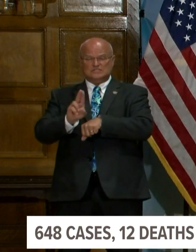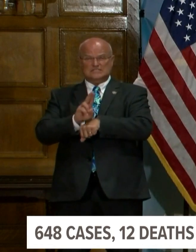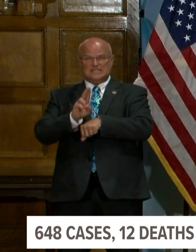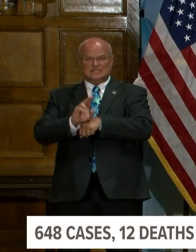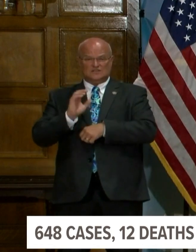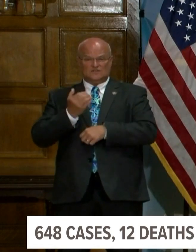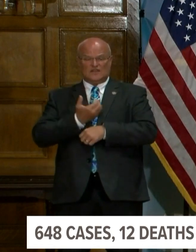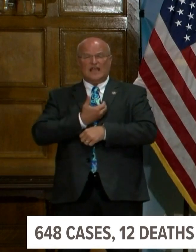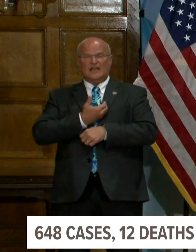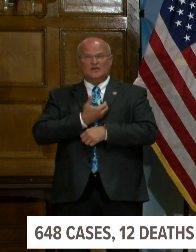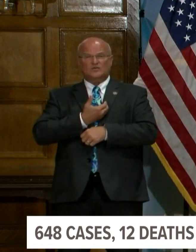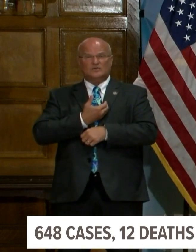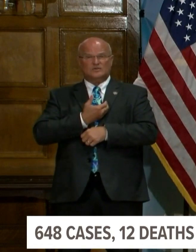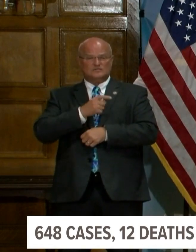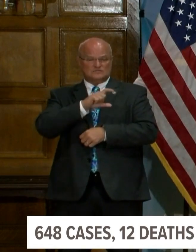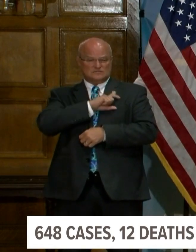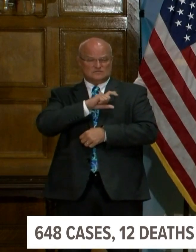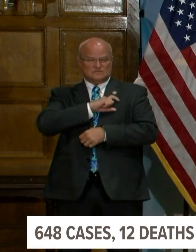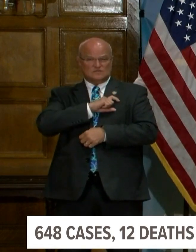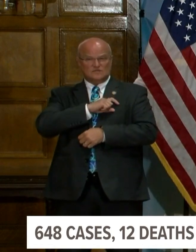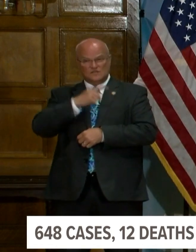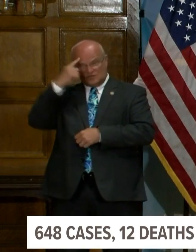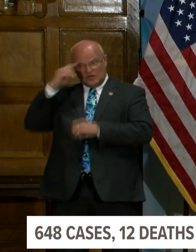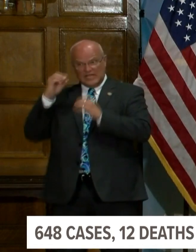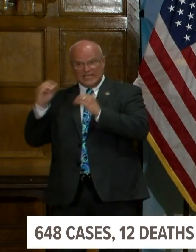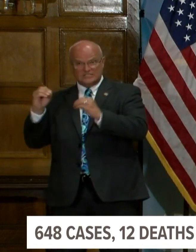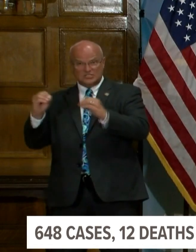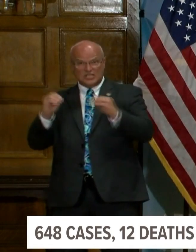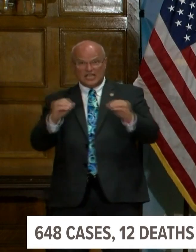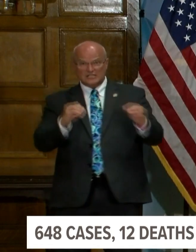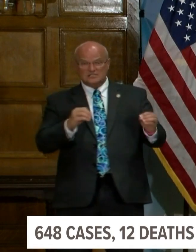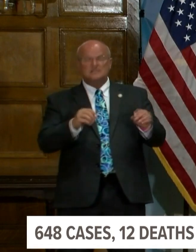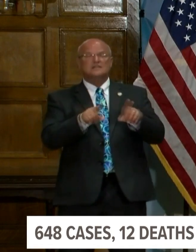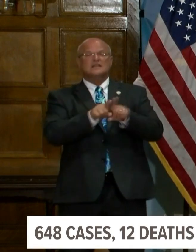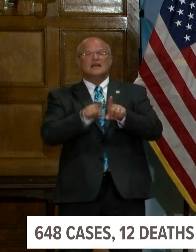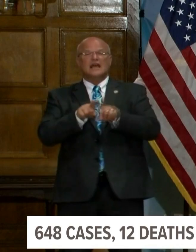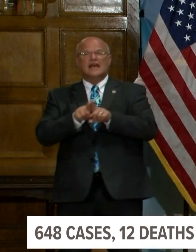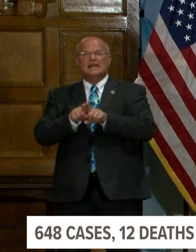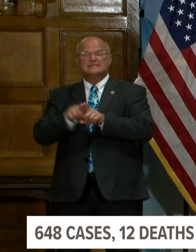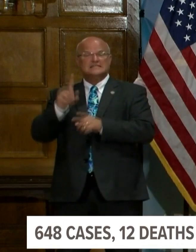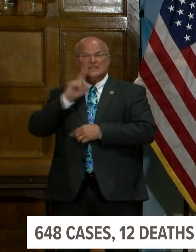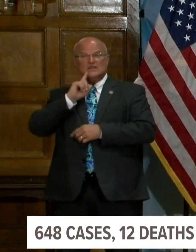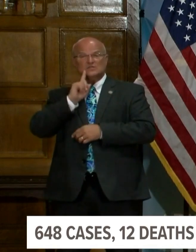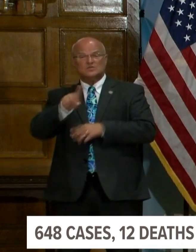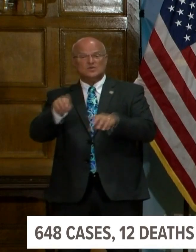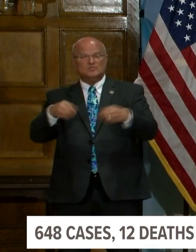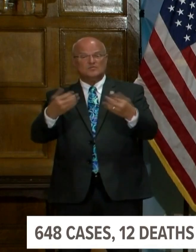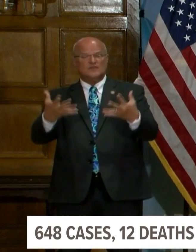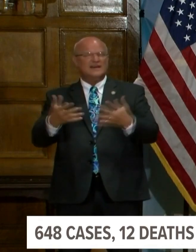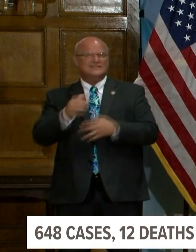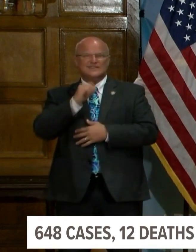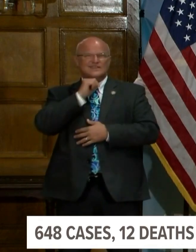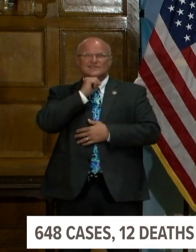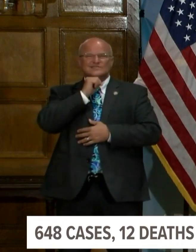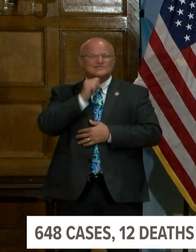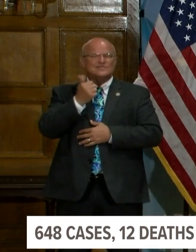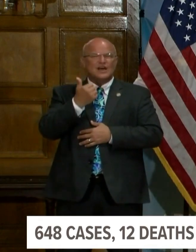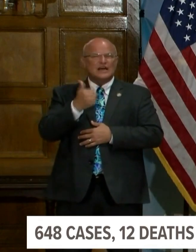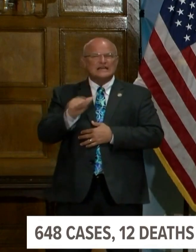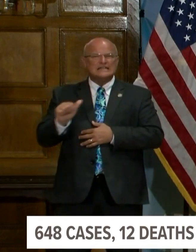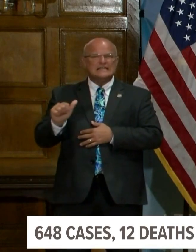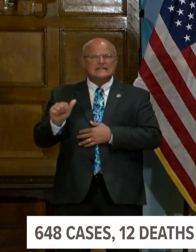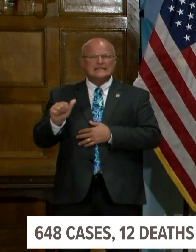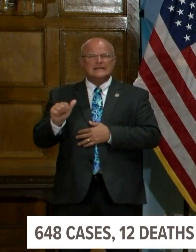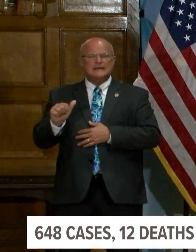utilization of our law enforcement partners for education. As the executive order provides, there's not any